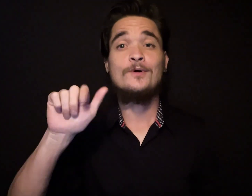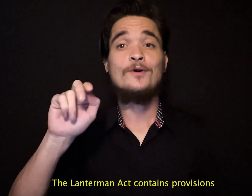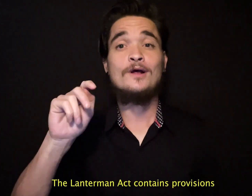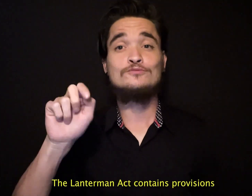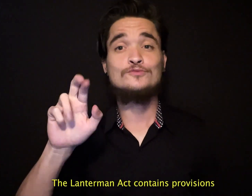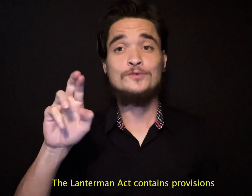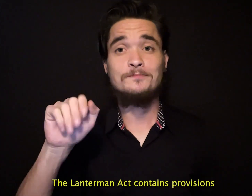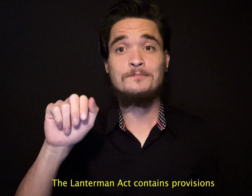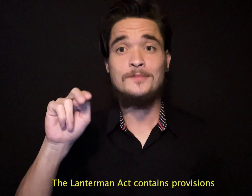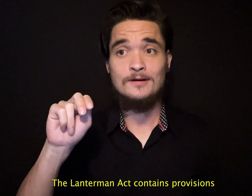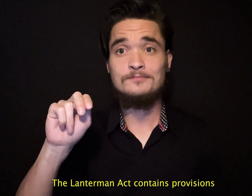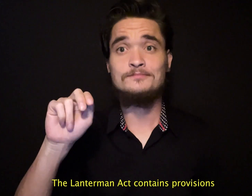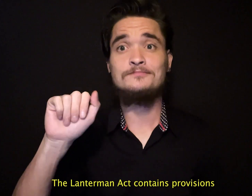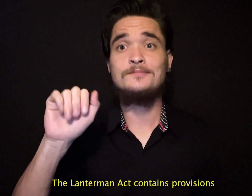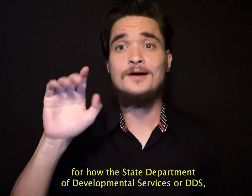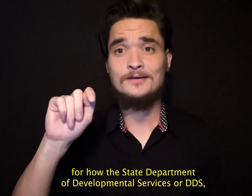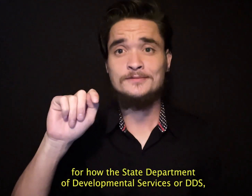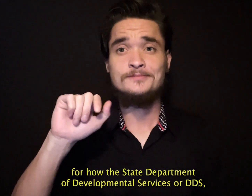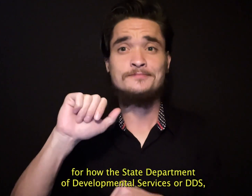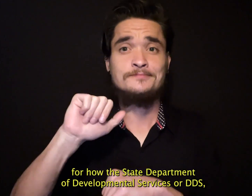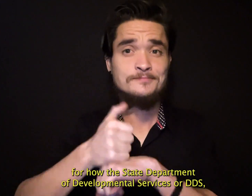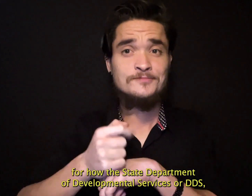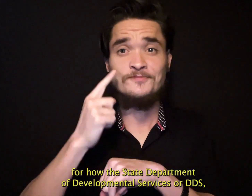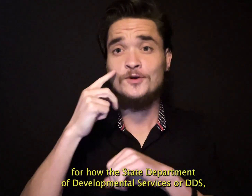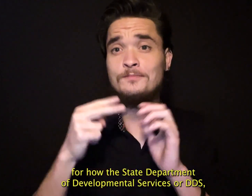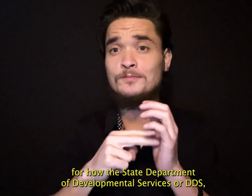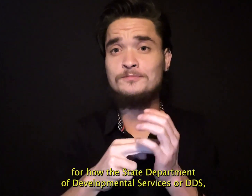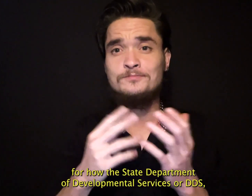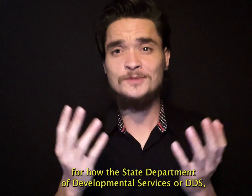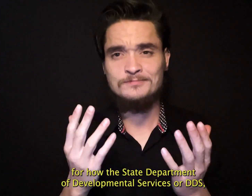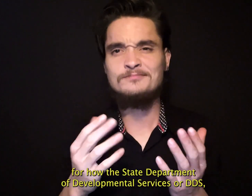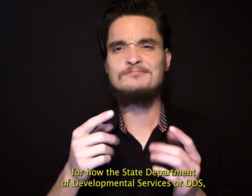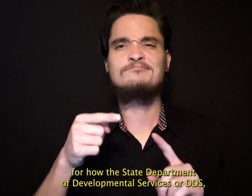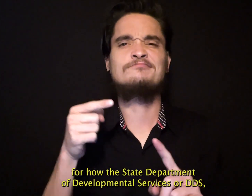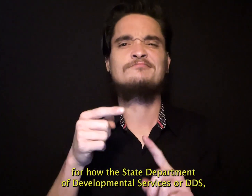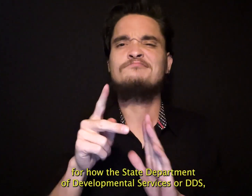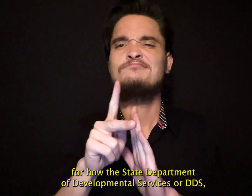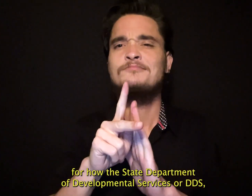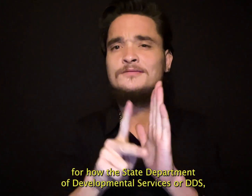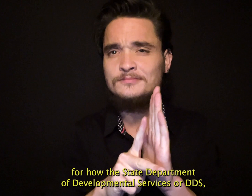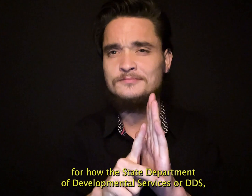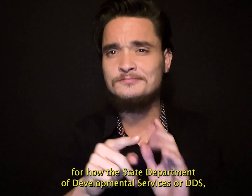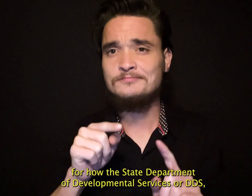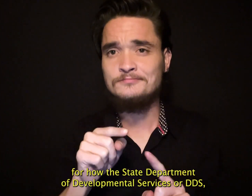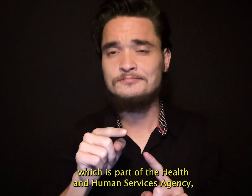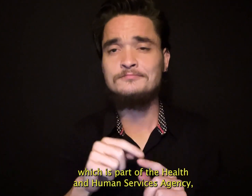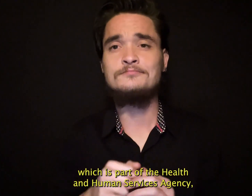The Lanterman Act contains provisions for how the State Department of Developmental Services, or DDS, which is